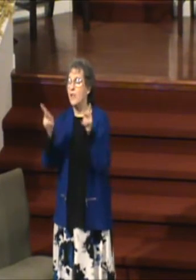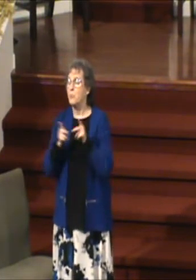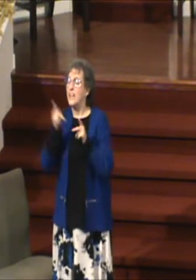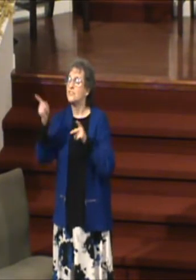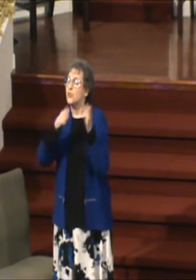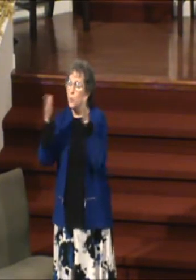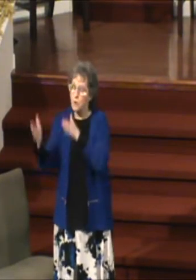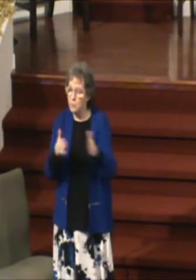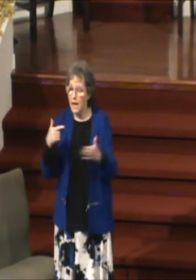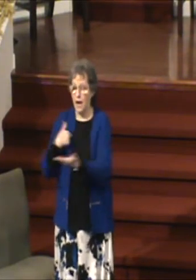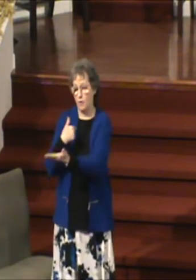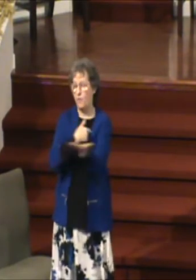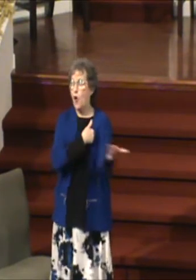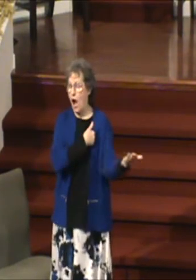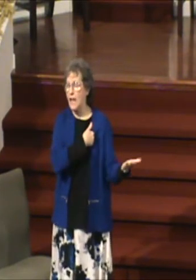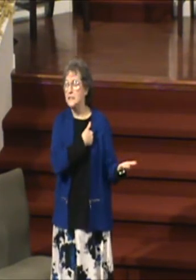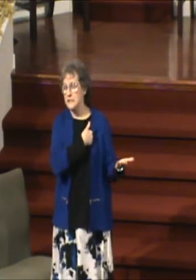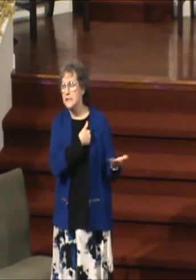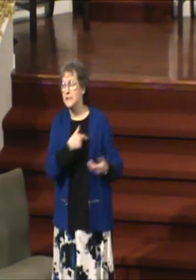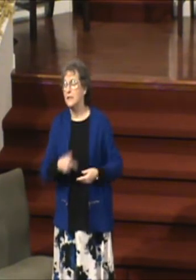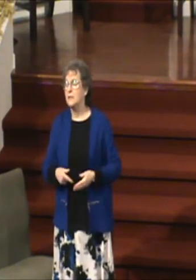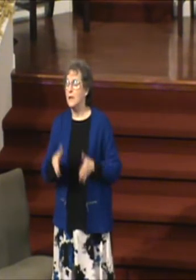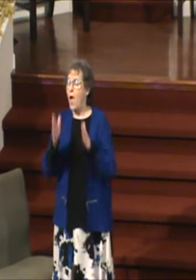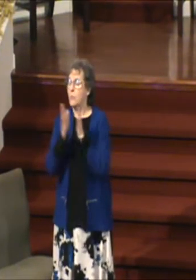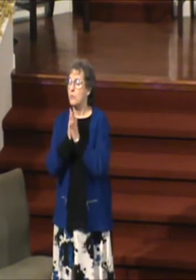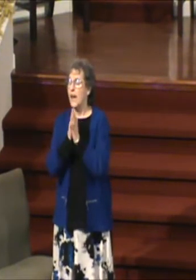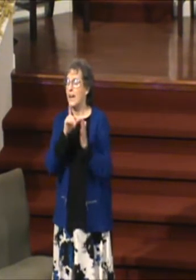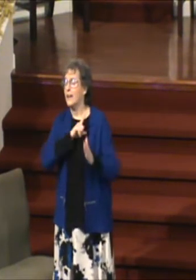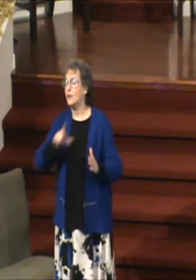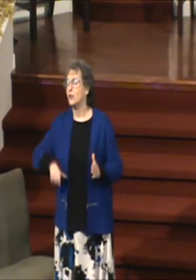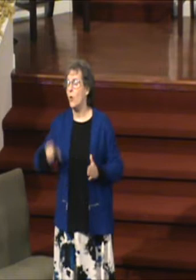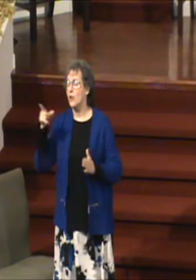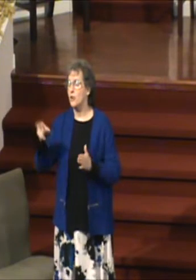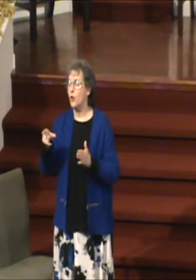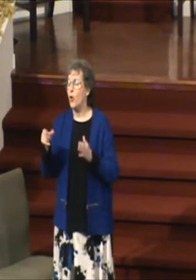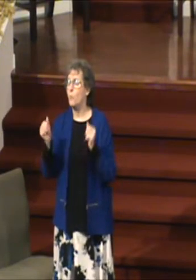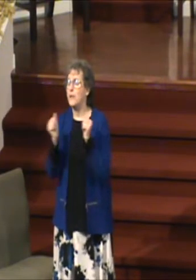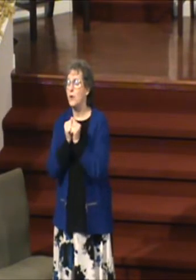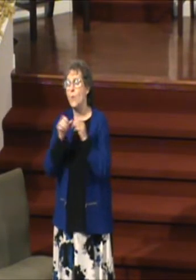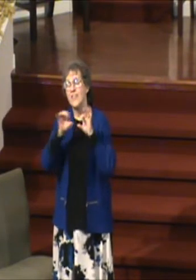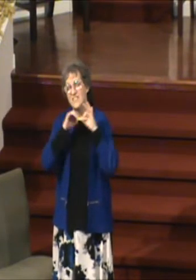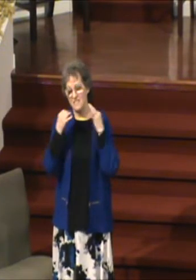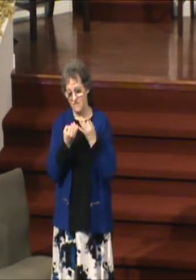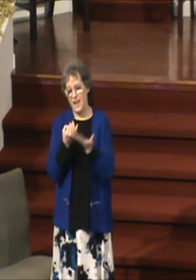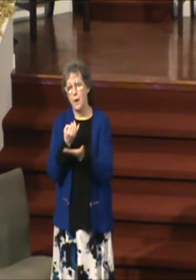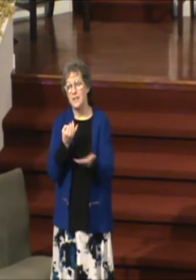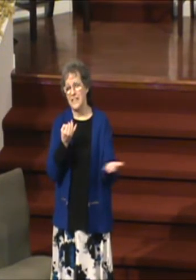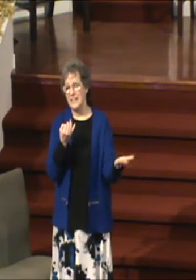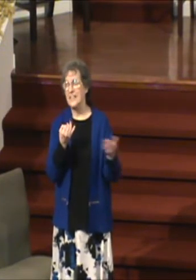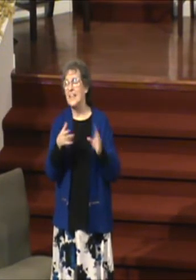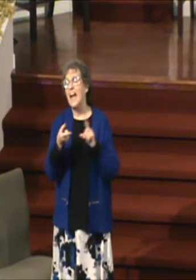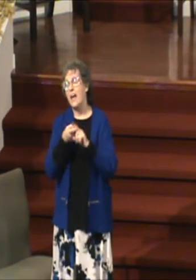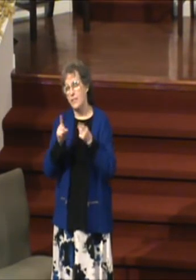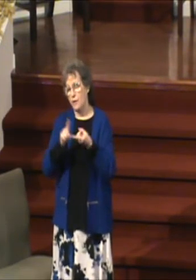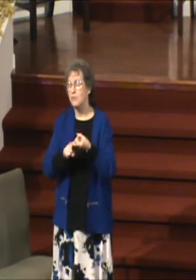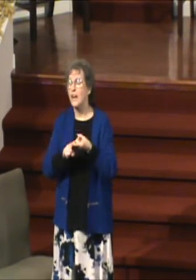prepared for us. And I pray, dear Lord, that you will be with the family, the friends who have gathered here